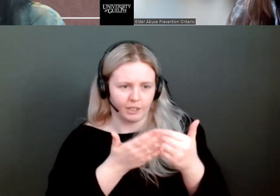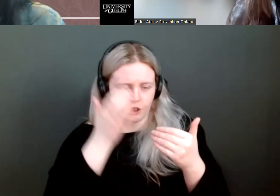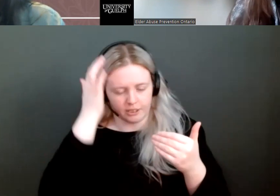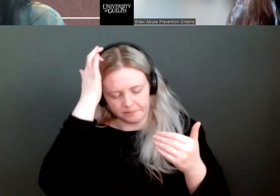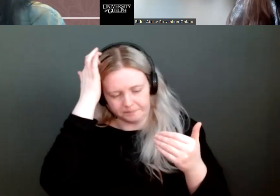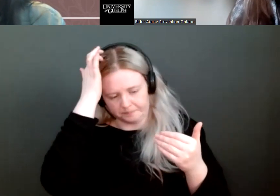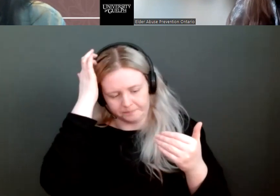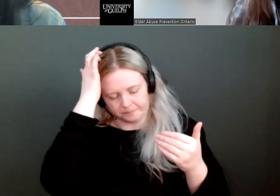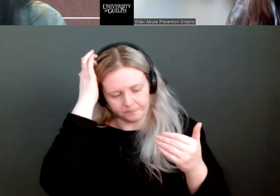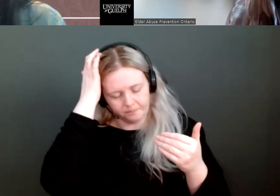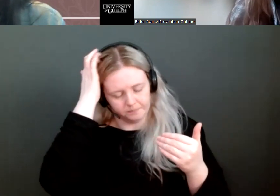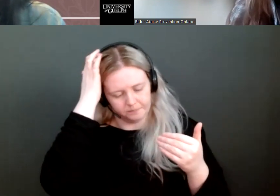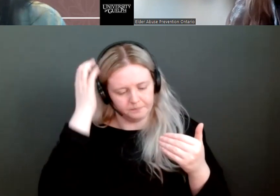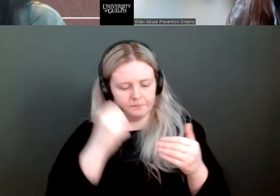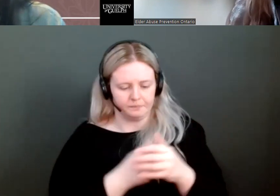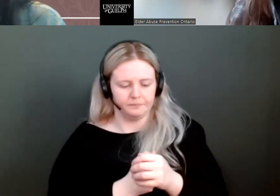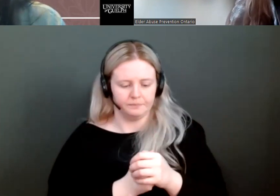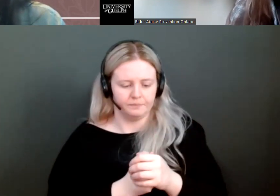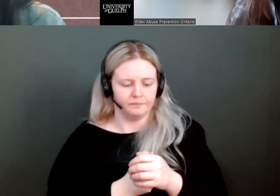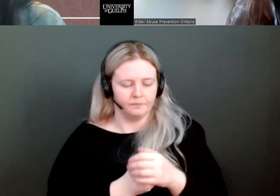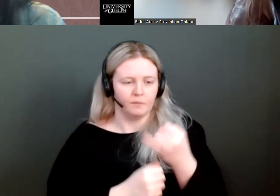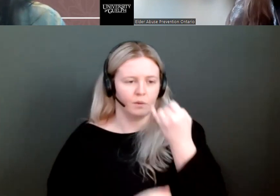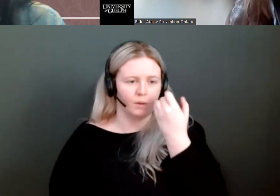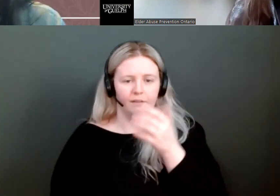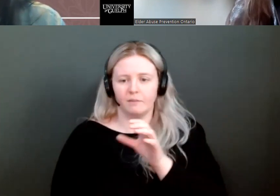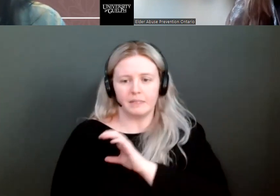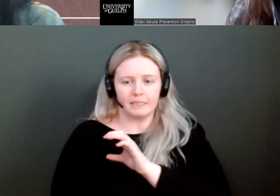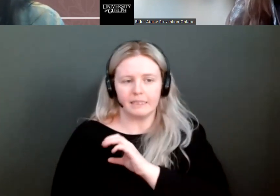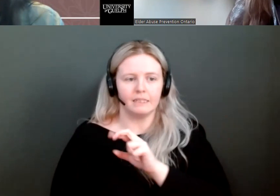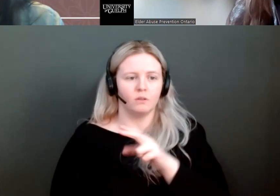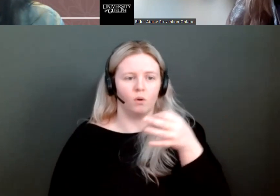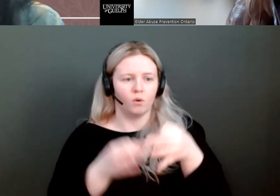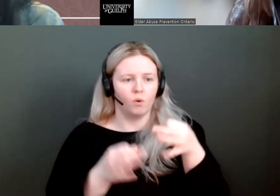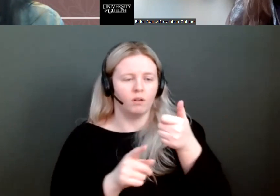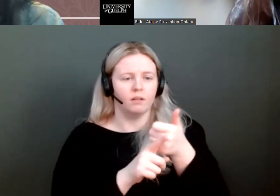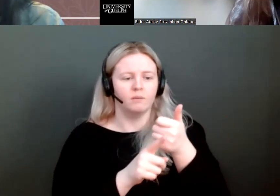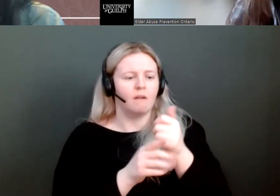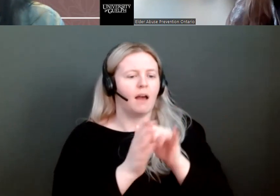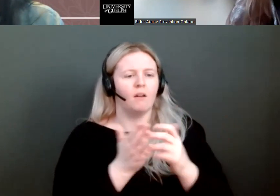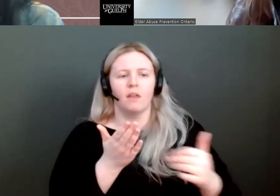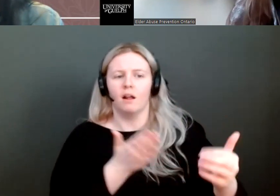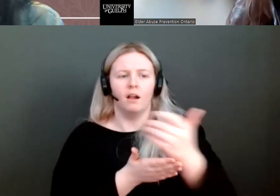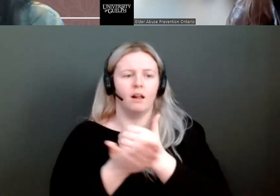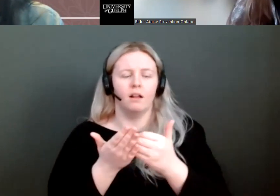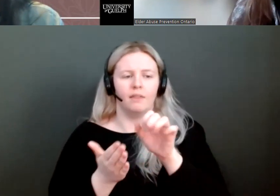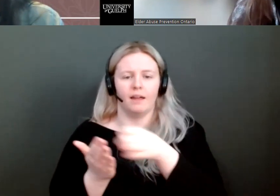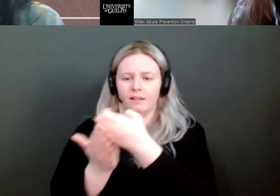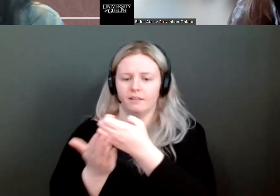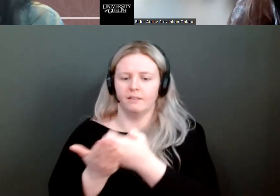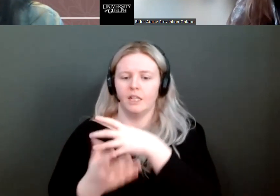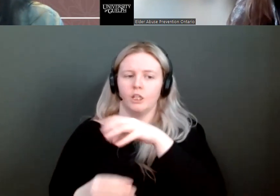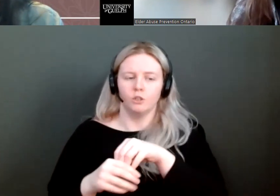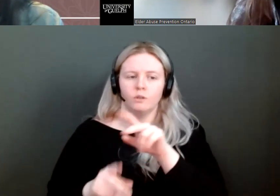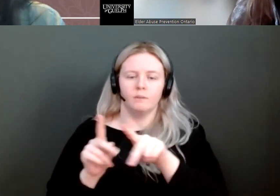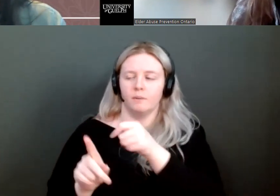earlier. How do we get the police or judicial authorities to collect that data on gender-based violence, including hidden victims such as